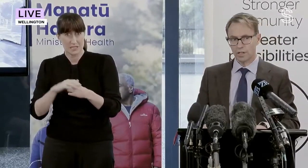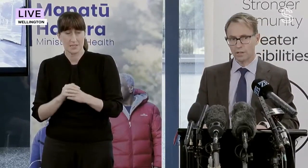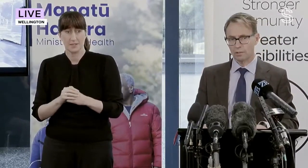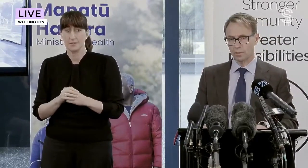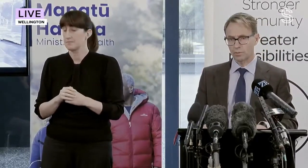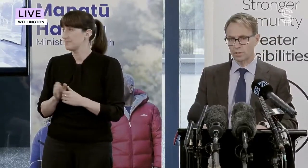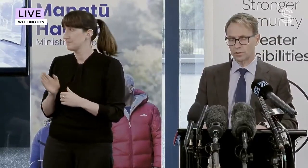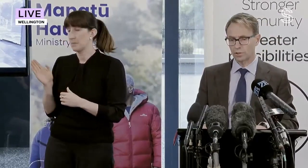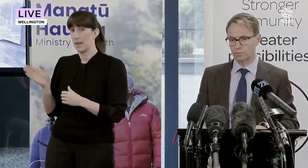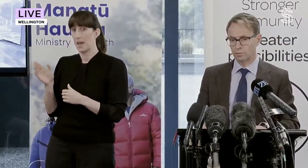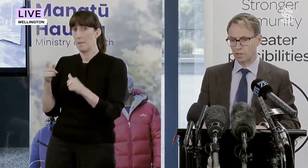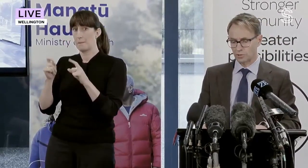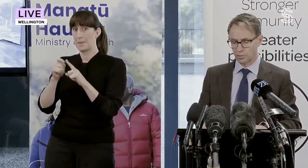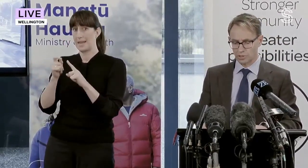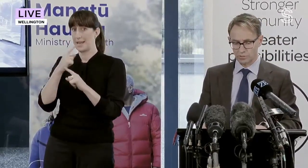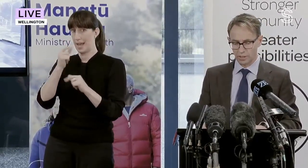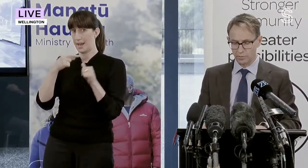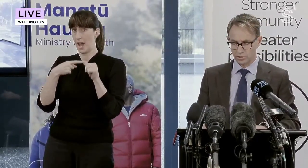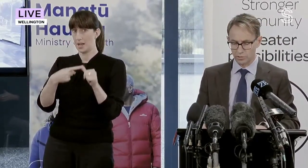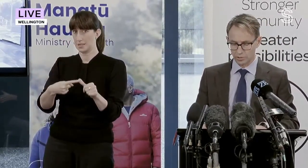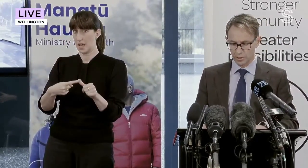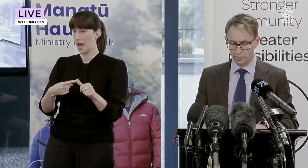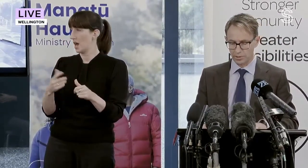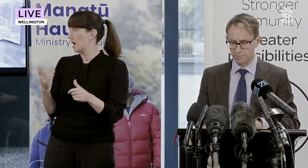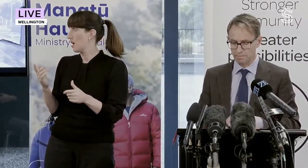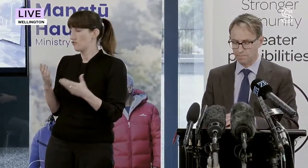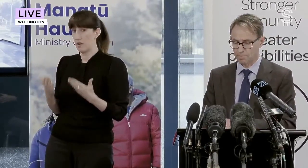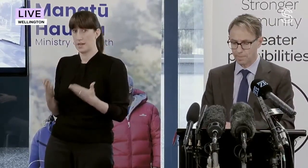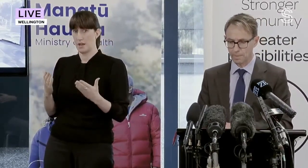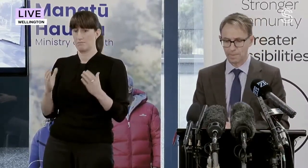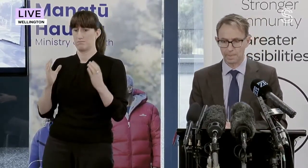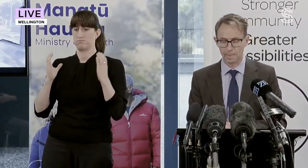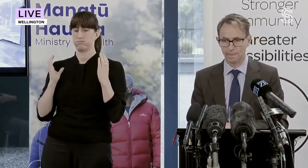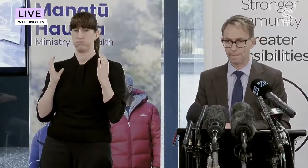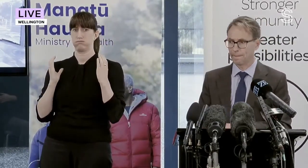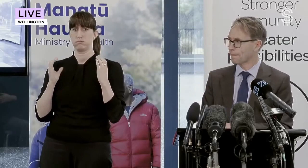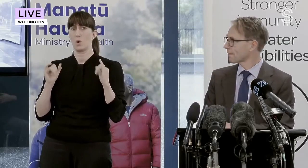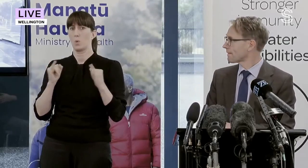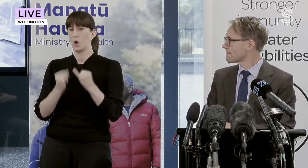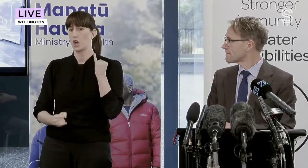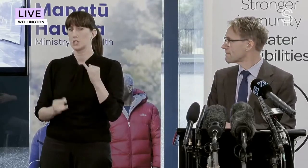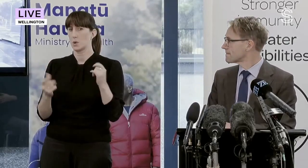about where's the greatest pressure around the Whatu at the moment?